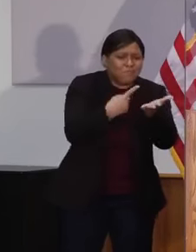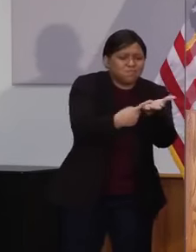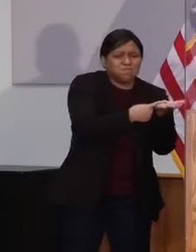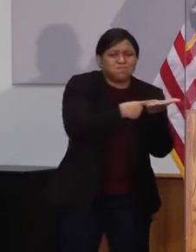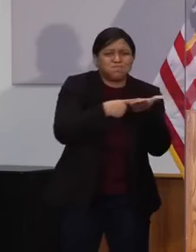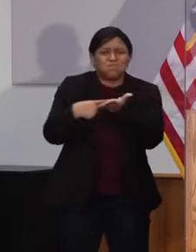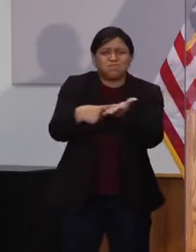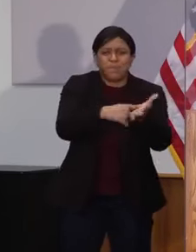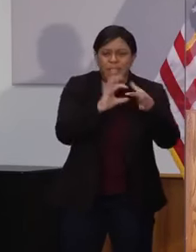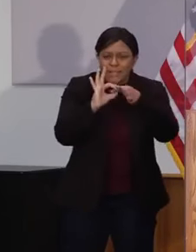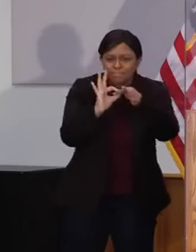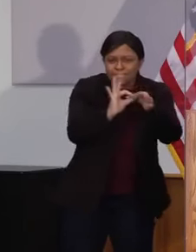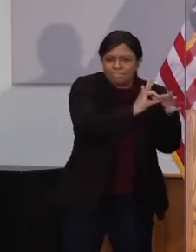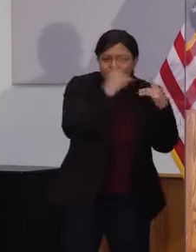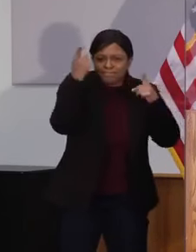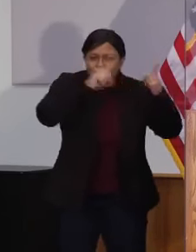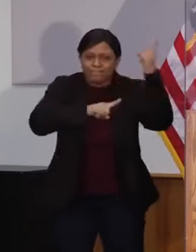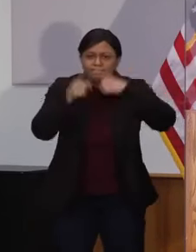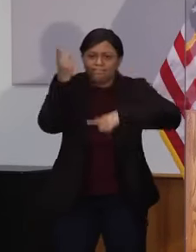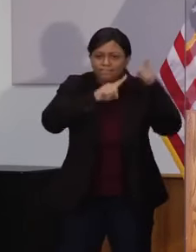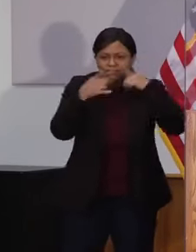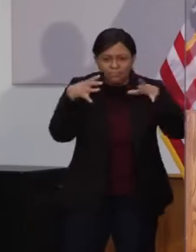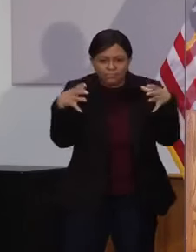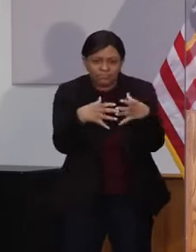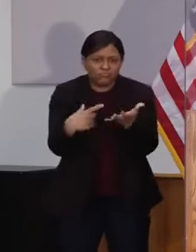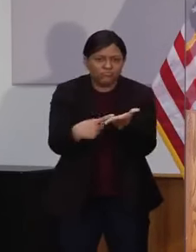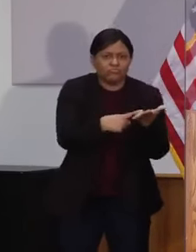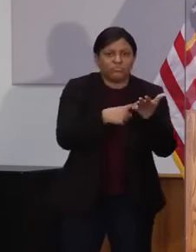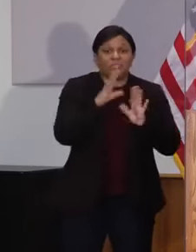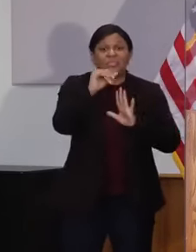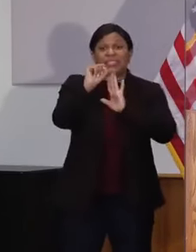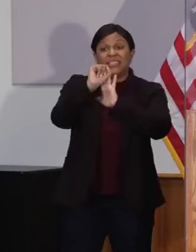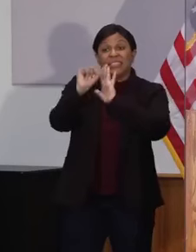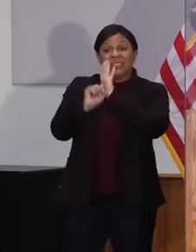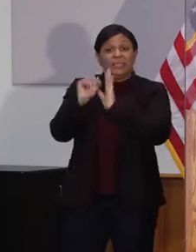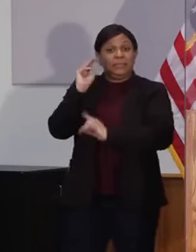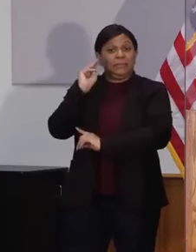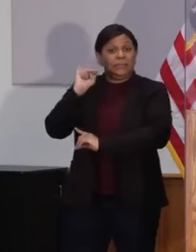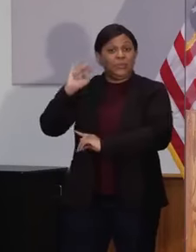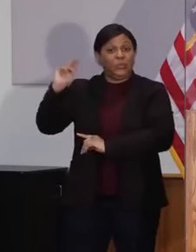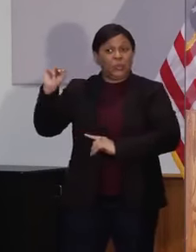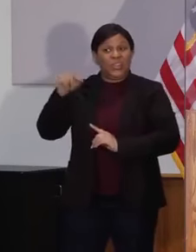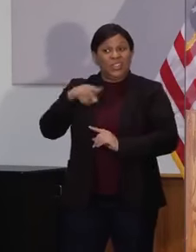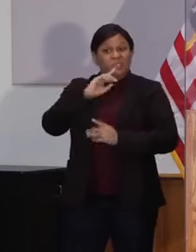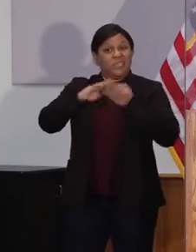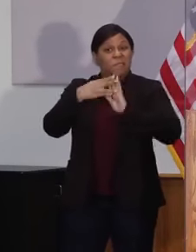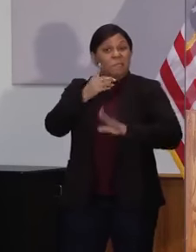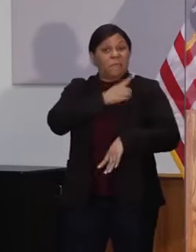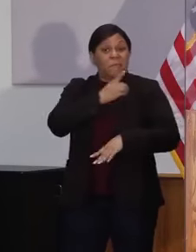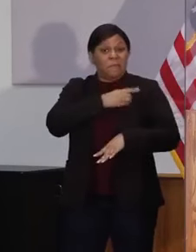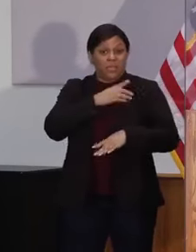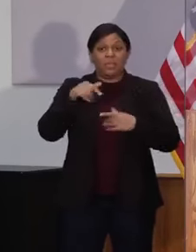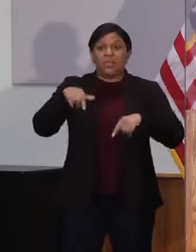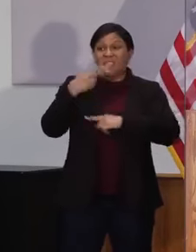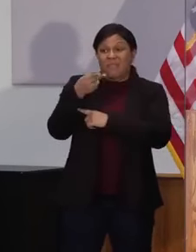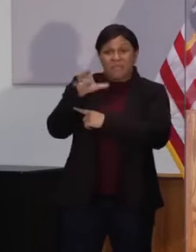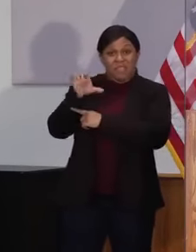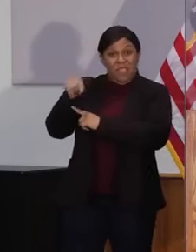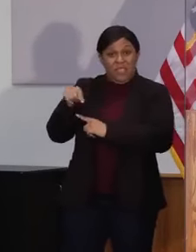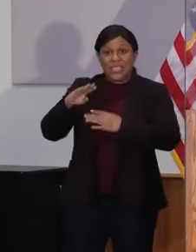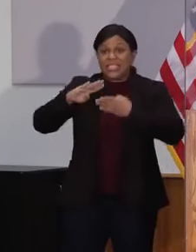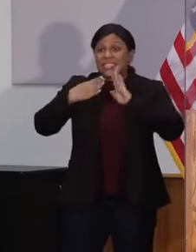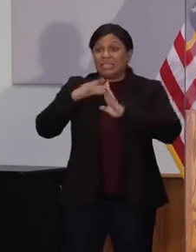that has become how the state of Minnesota, the city of Minneapolis, the county of Hennepin, the city of St. Paul, the